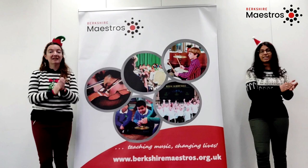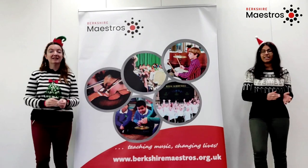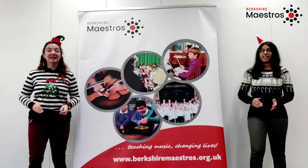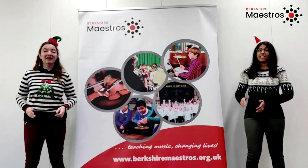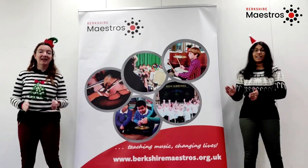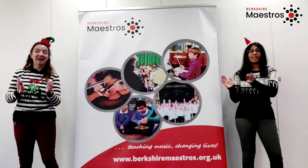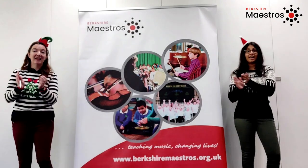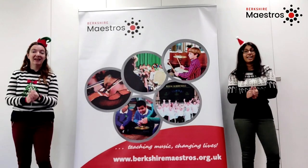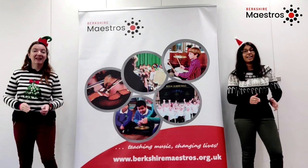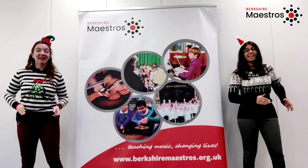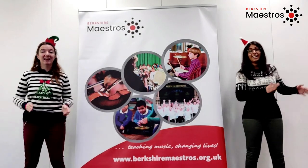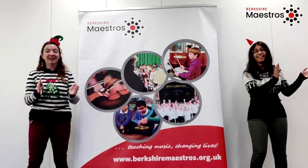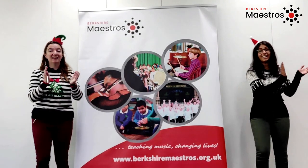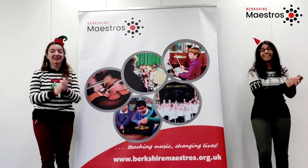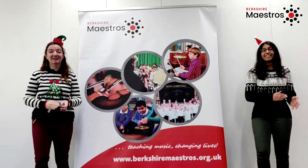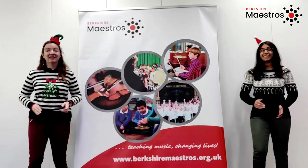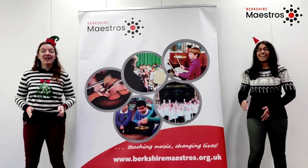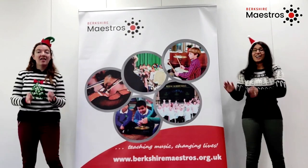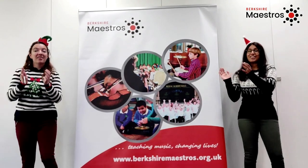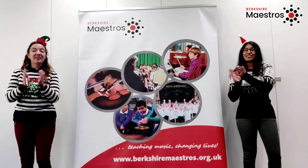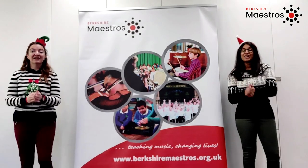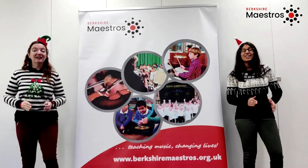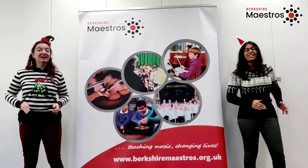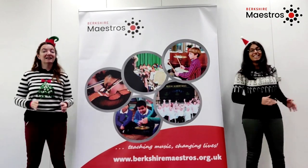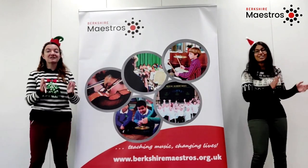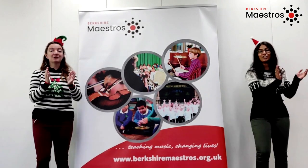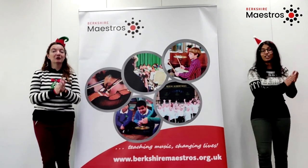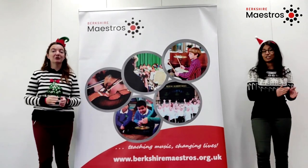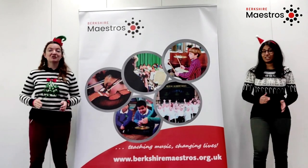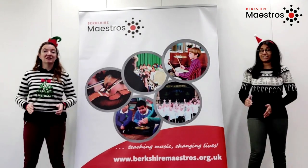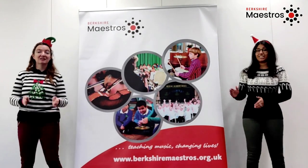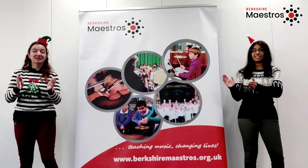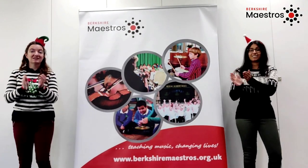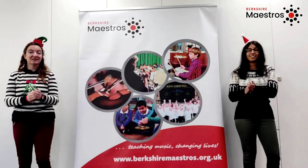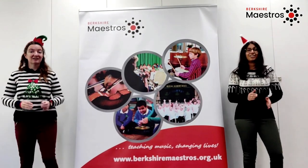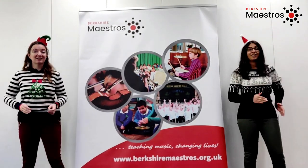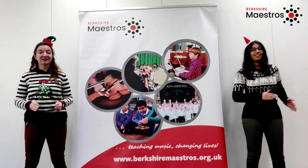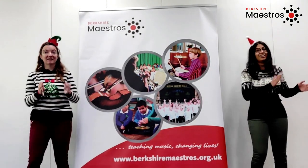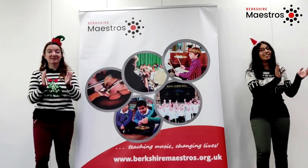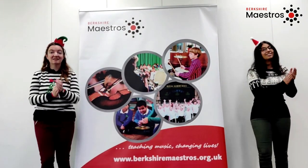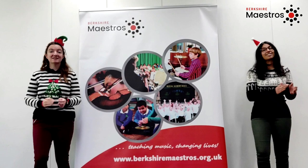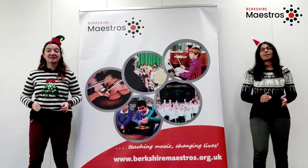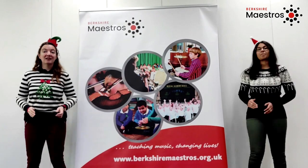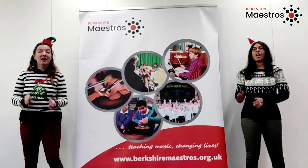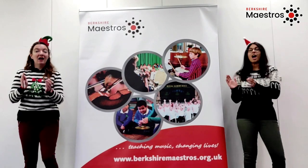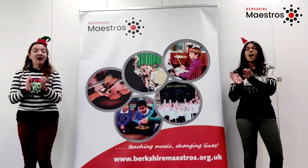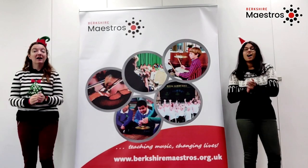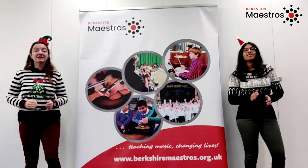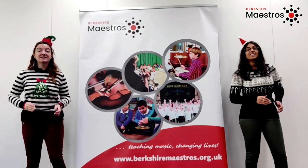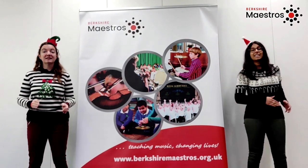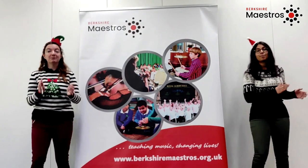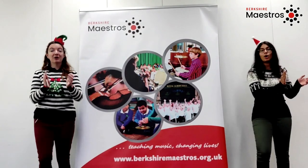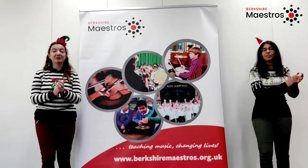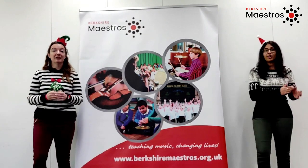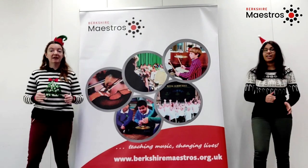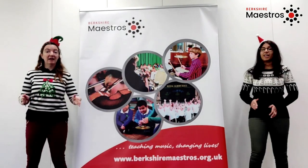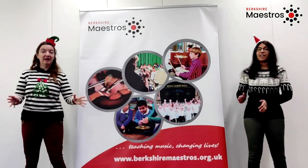he lay, the little Lord Jesus asleep on the